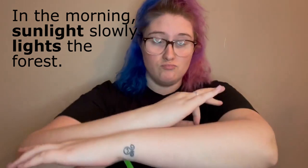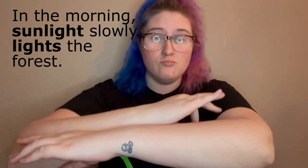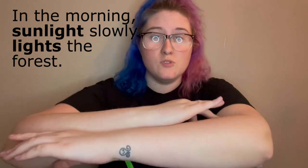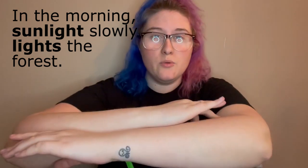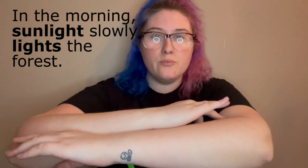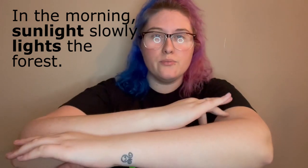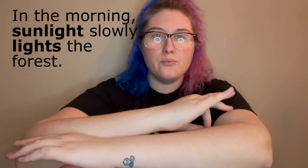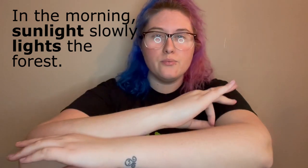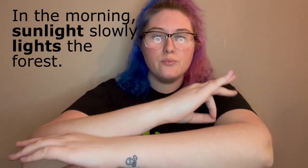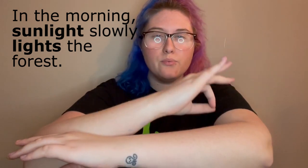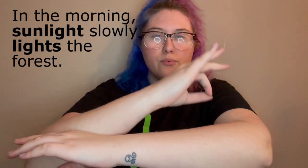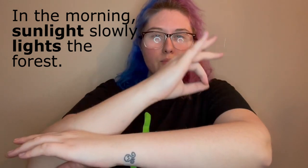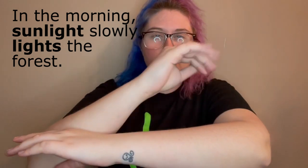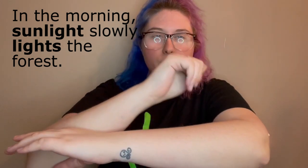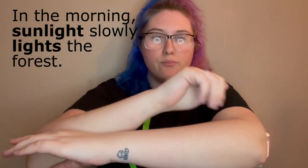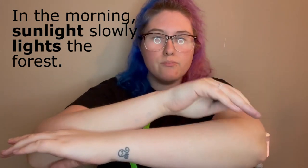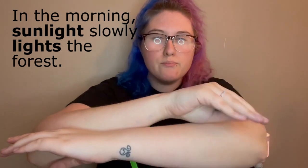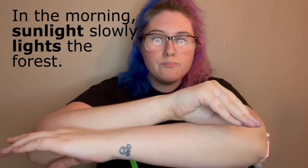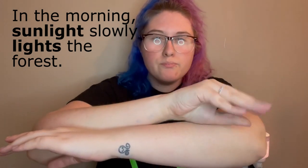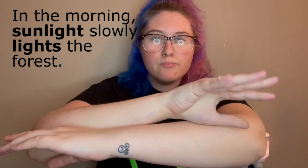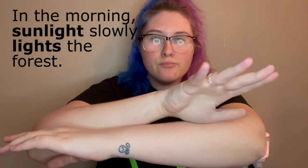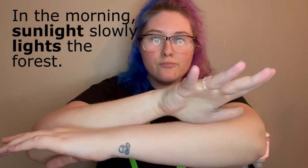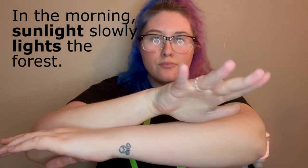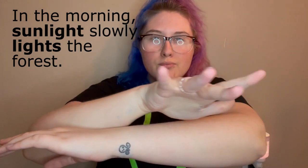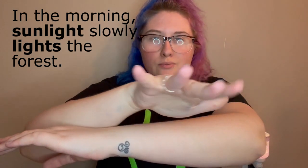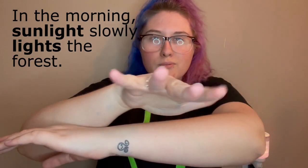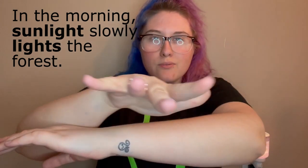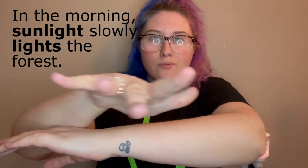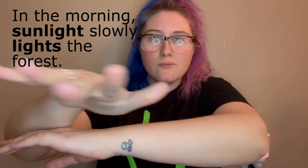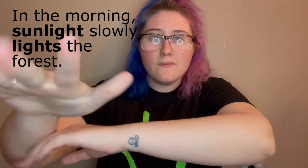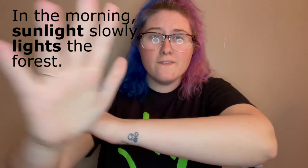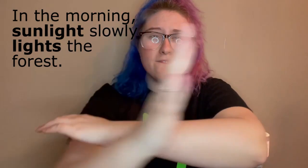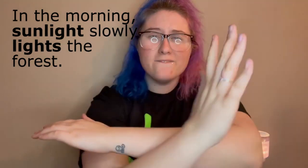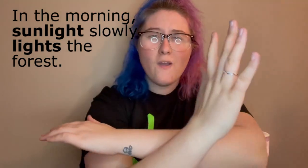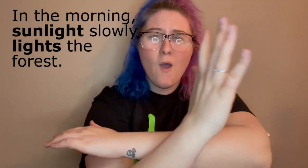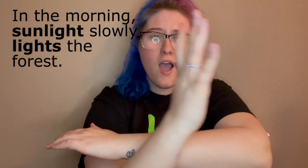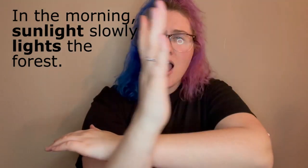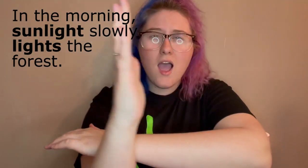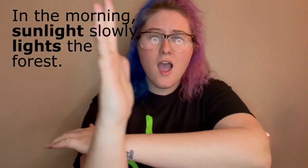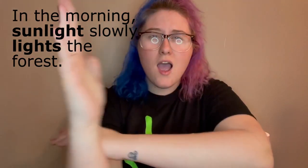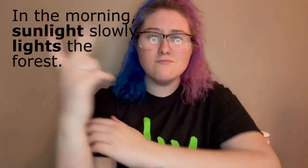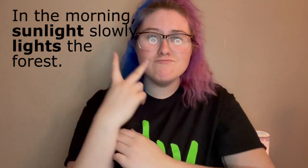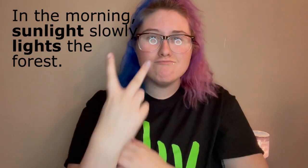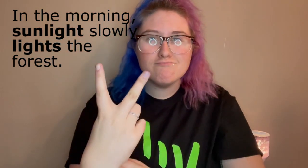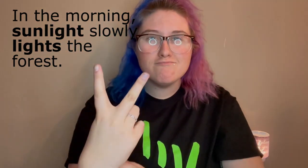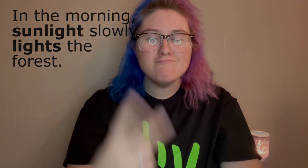the sunlight is coming up and shining its light over a forest